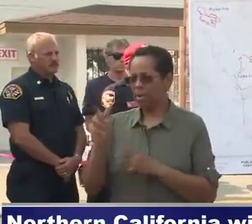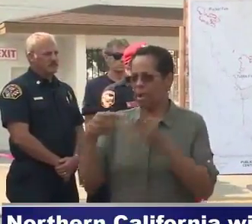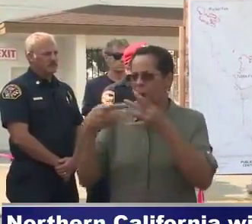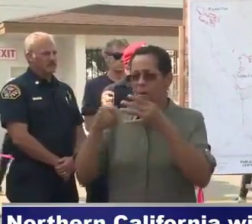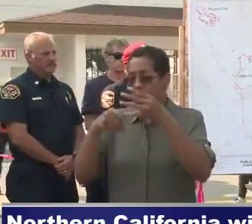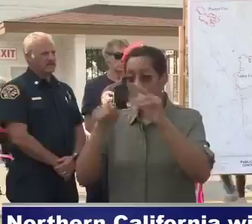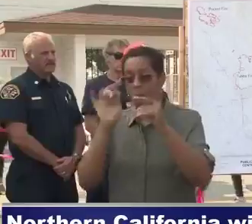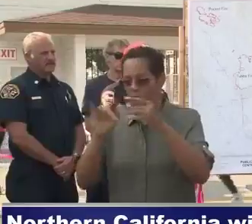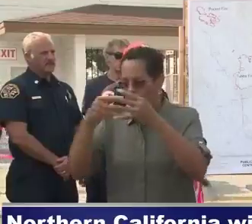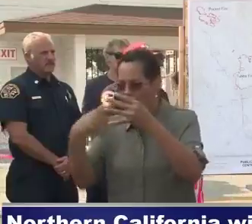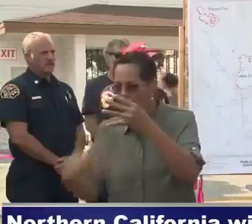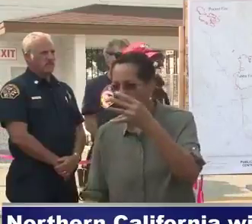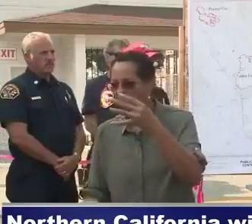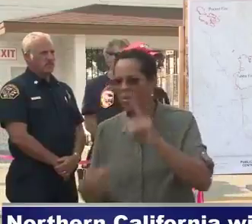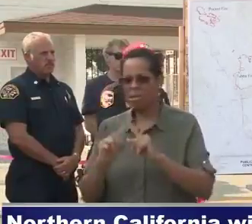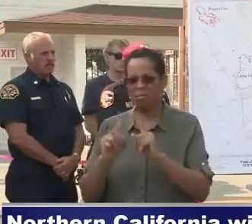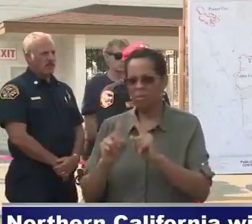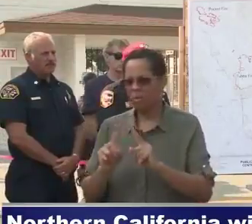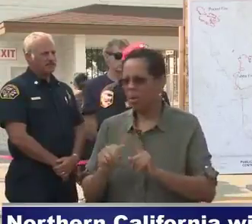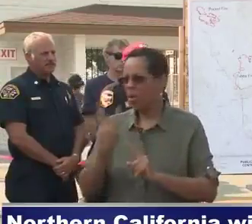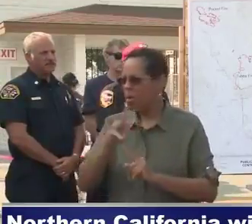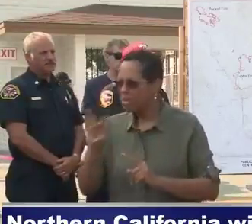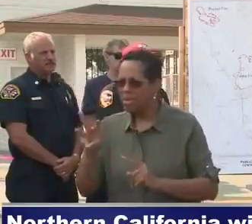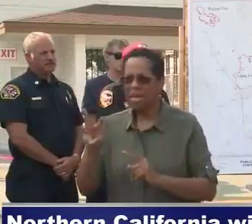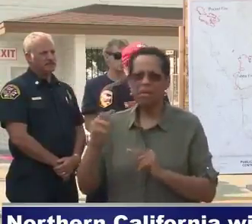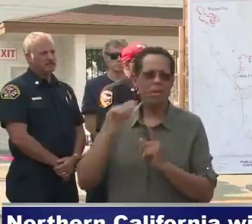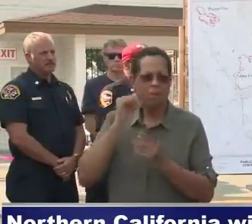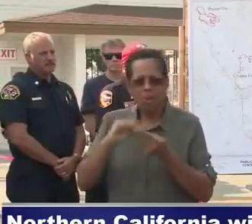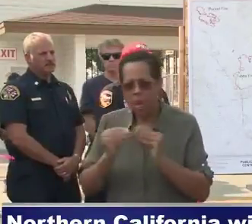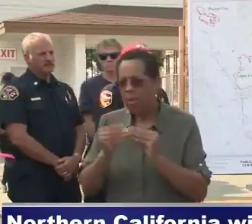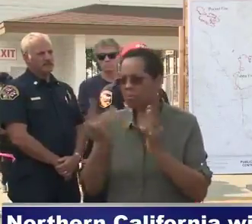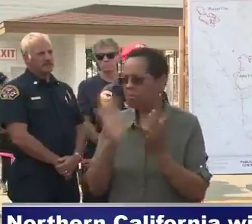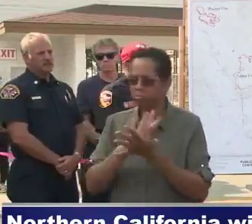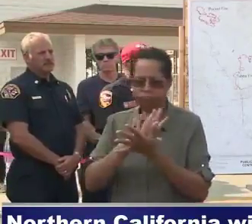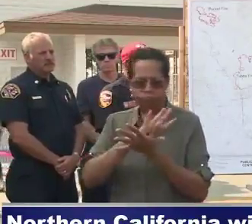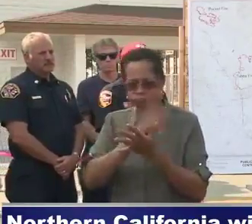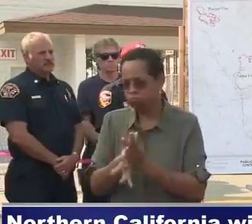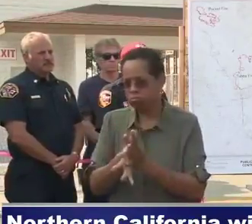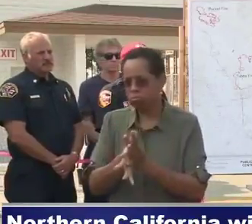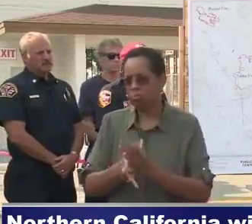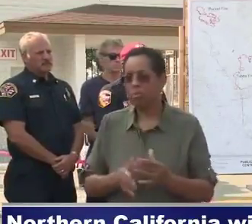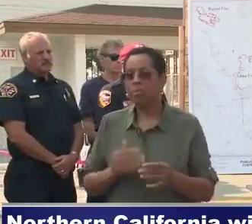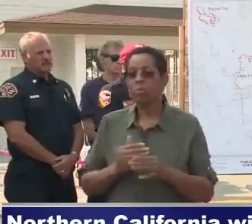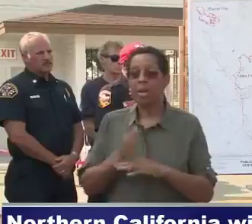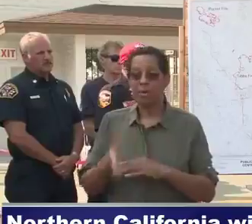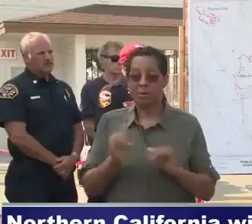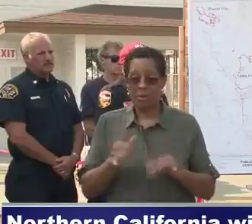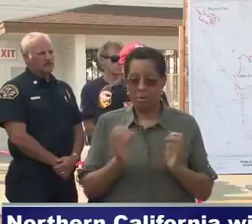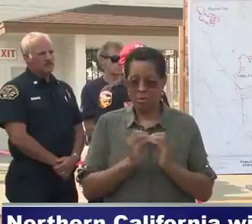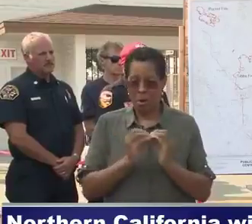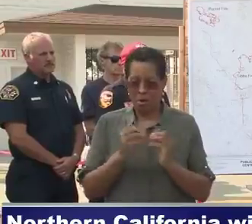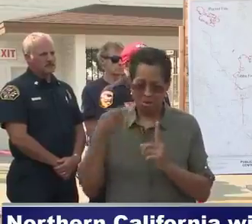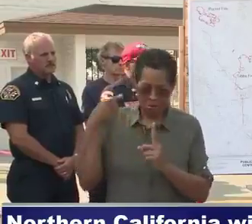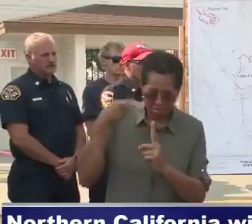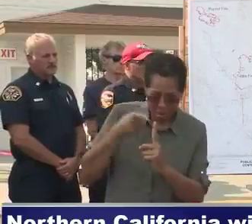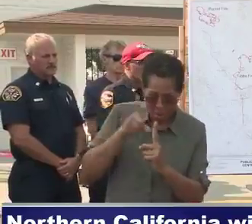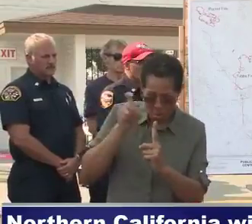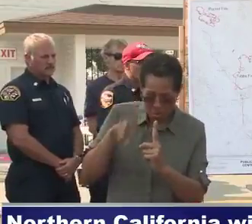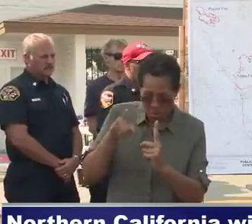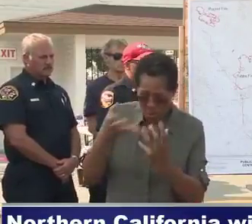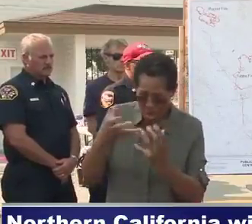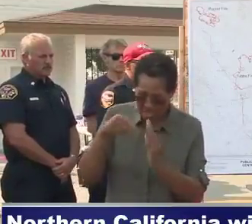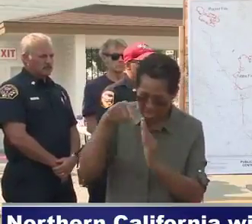about up here today. All the individuals who are up here will be available for one-on-one interviews afterwards, so if you need to go in-depth with something specific from a representative, please wait